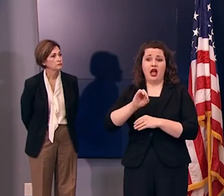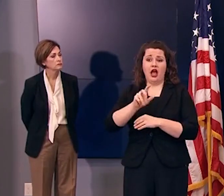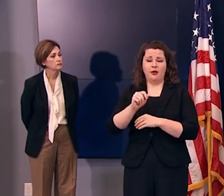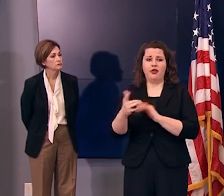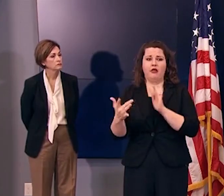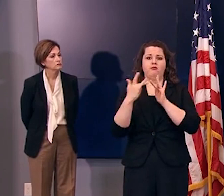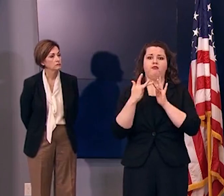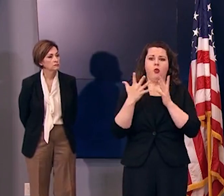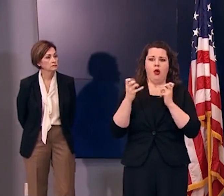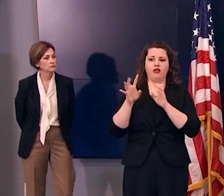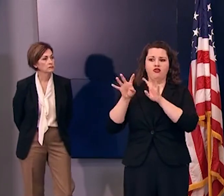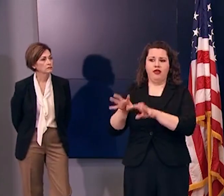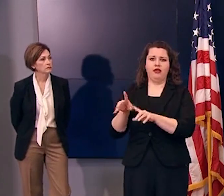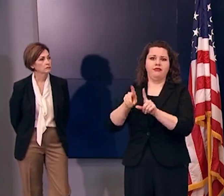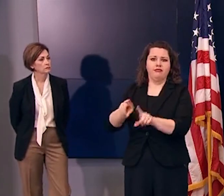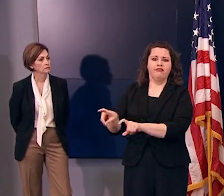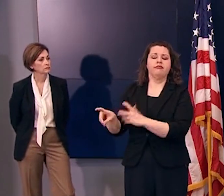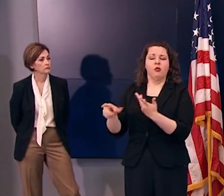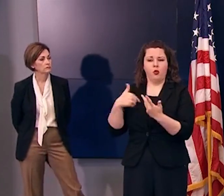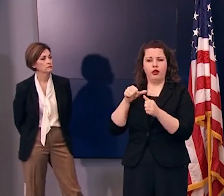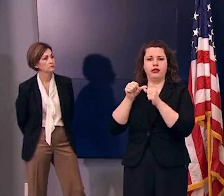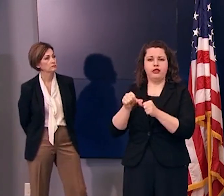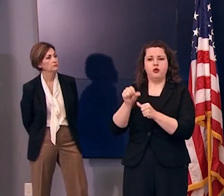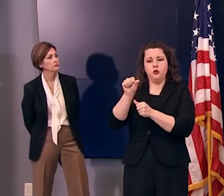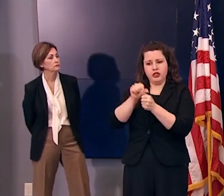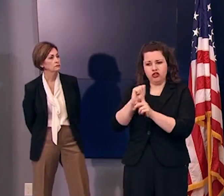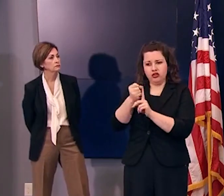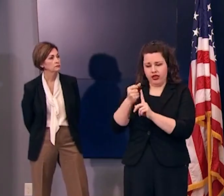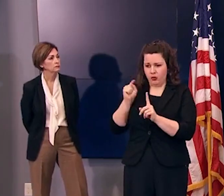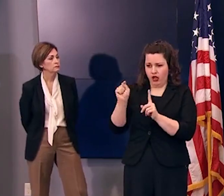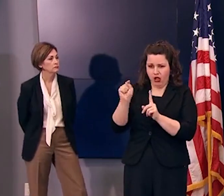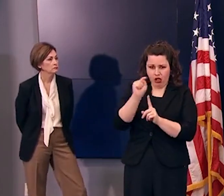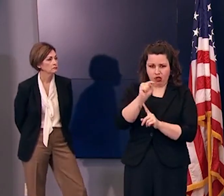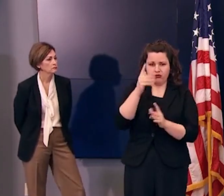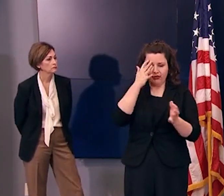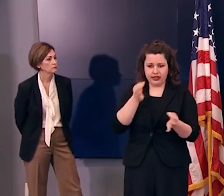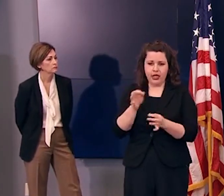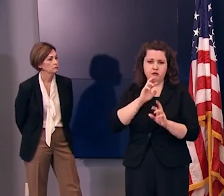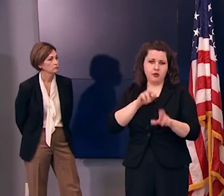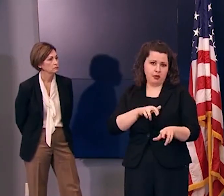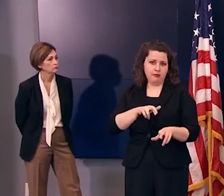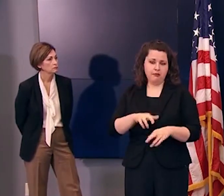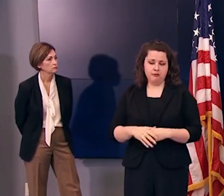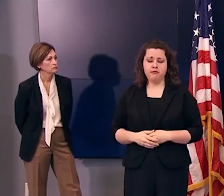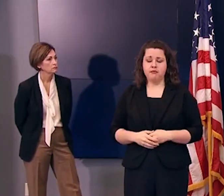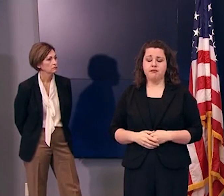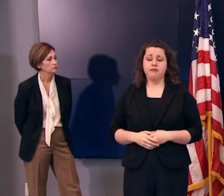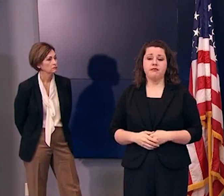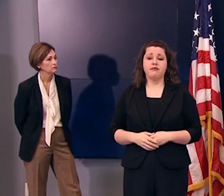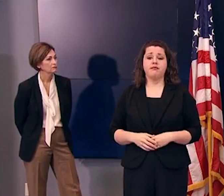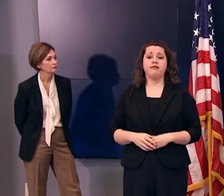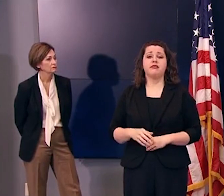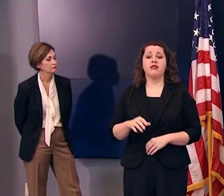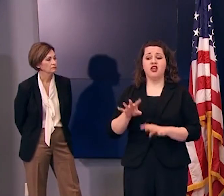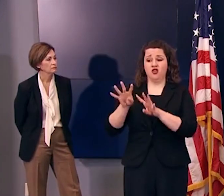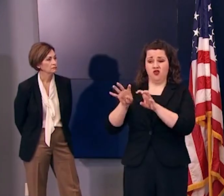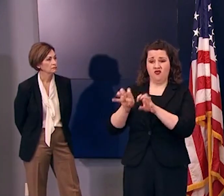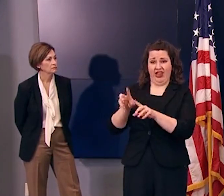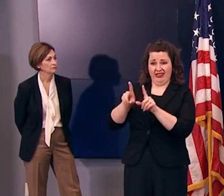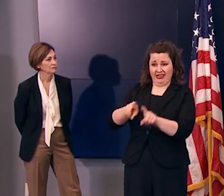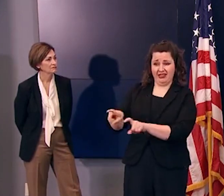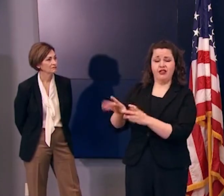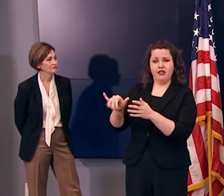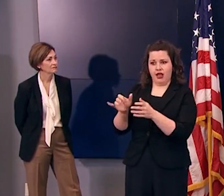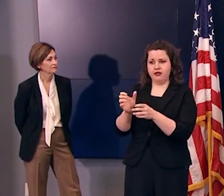and we will continue to work with these businesses on a case-by-case basis to respond to their needs. As surveillance testing produces